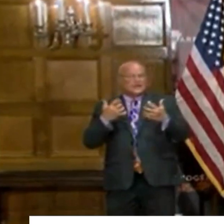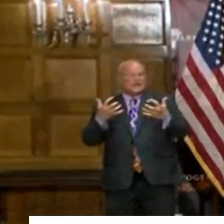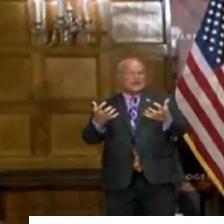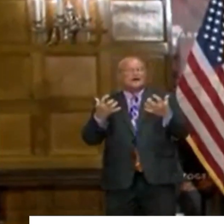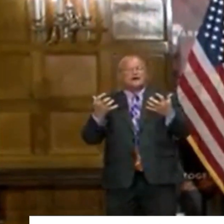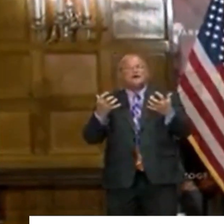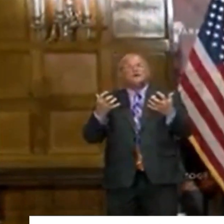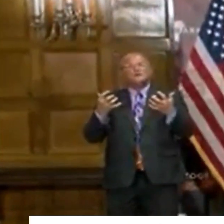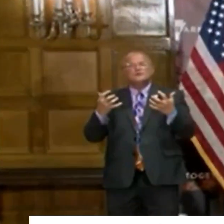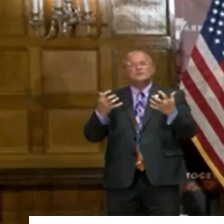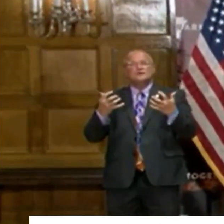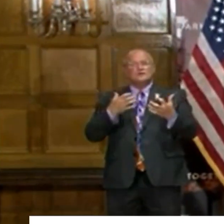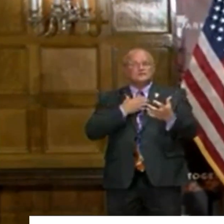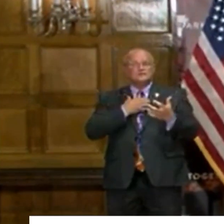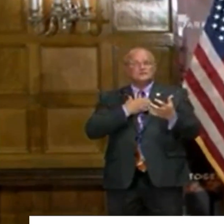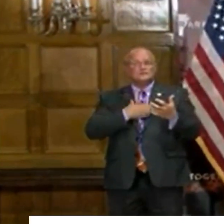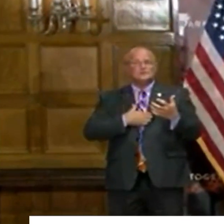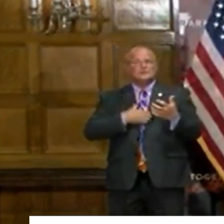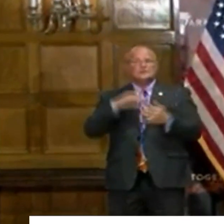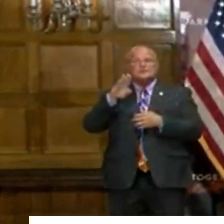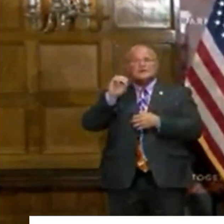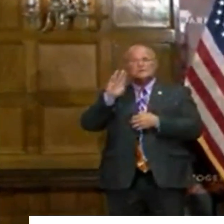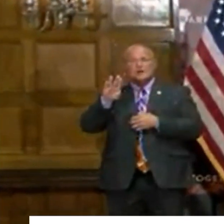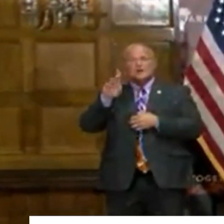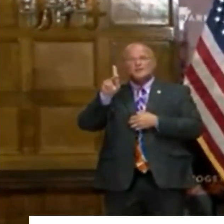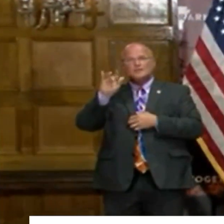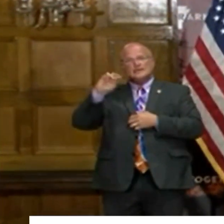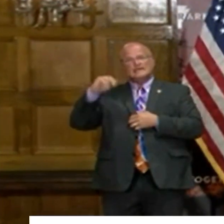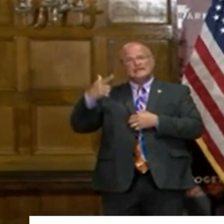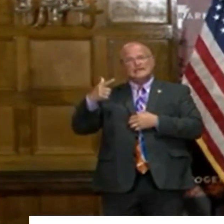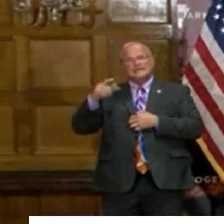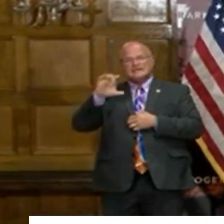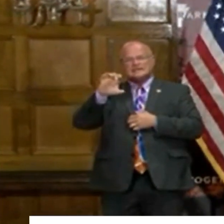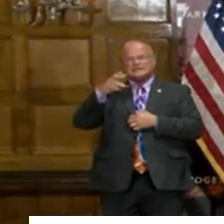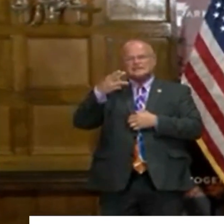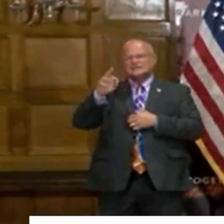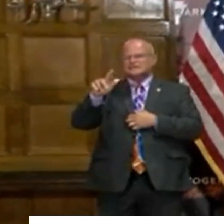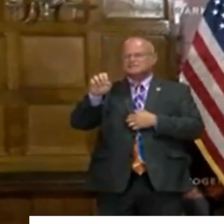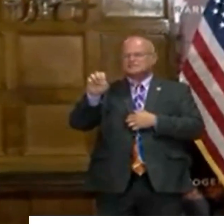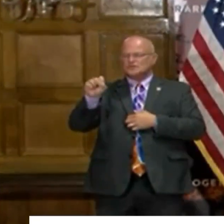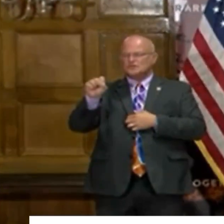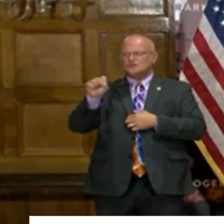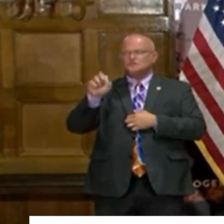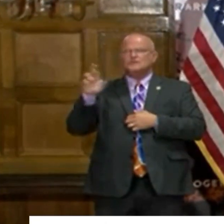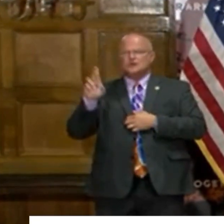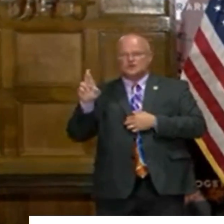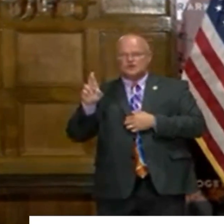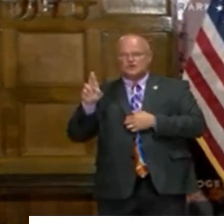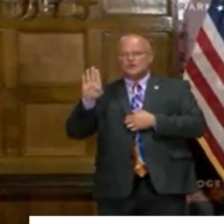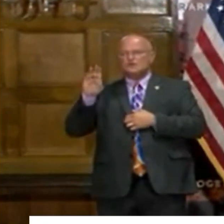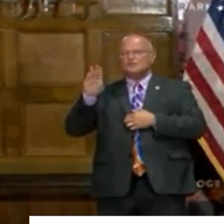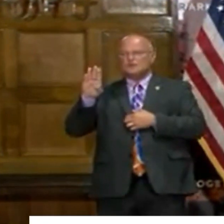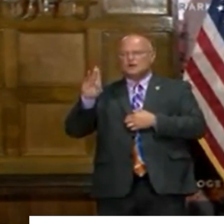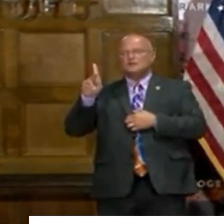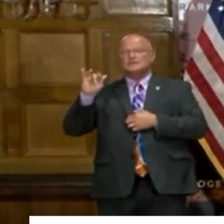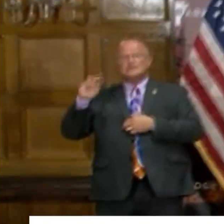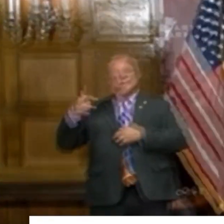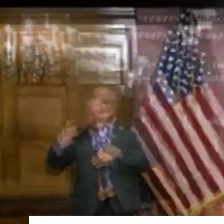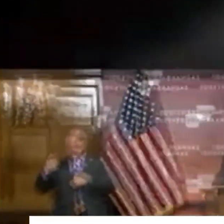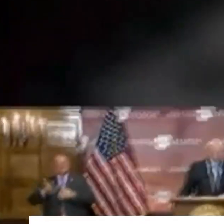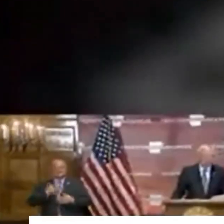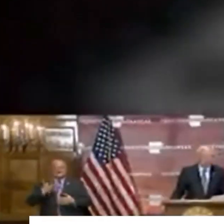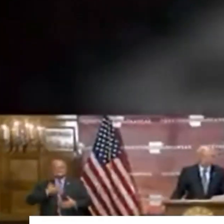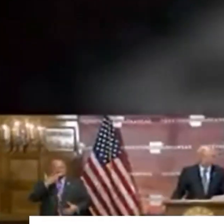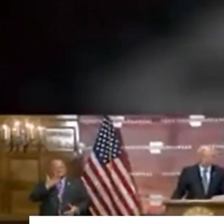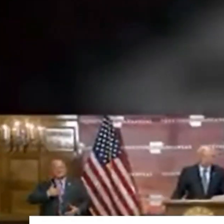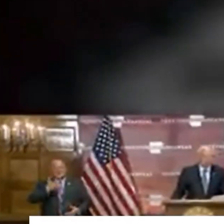to wish Bob King, Charles R. Bob King, a happy birthday. He is a U.S. Navy